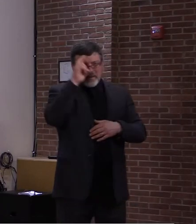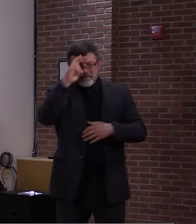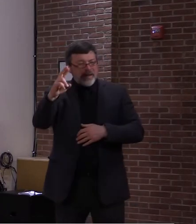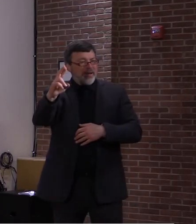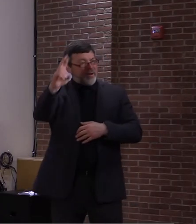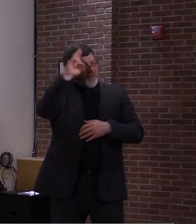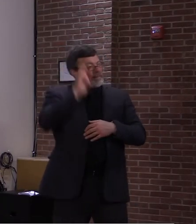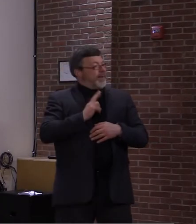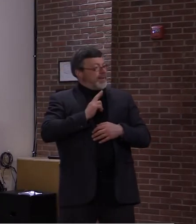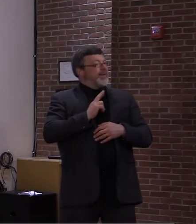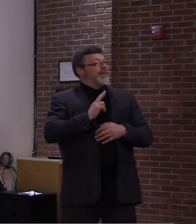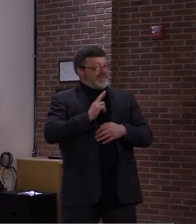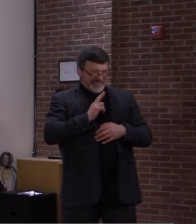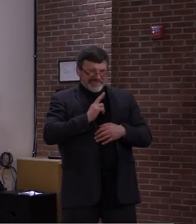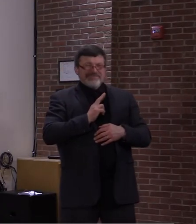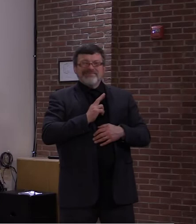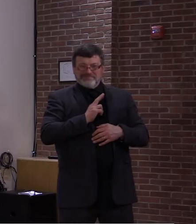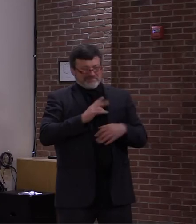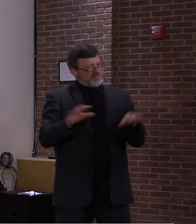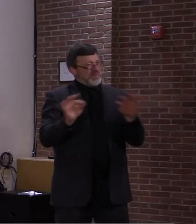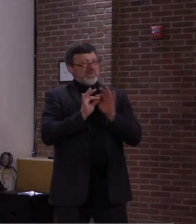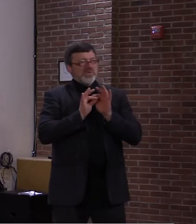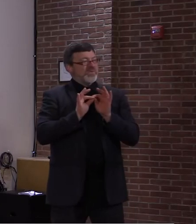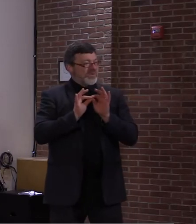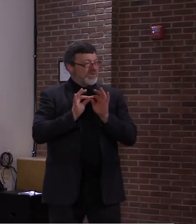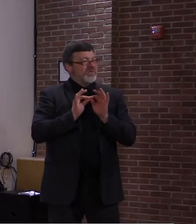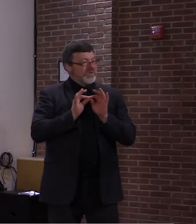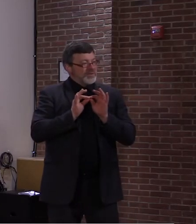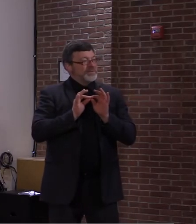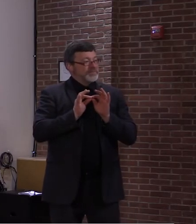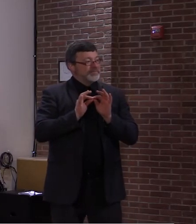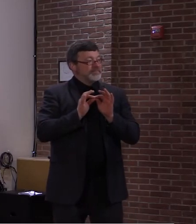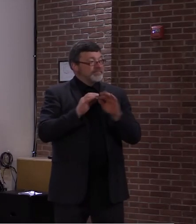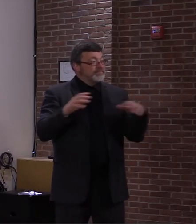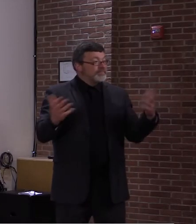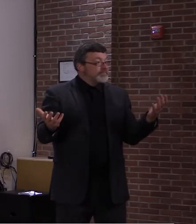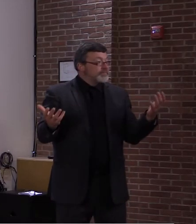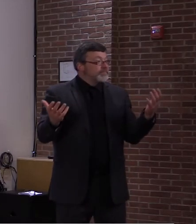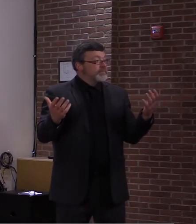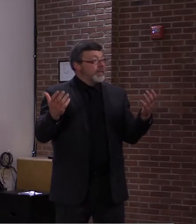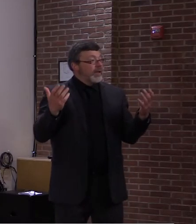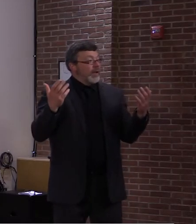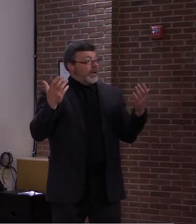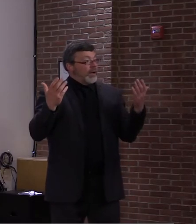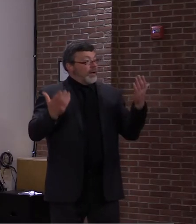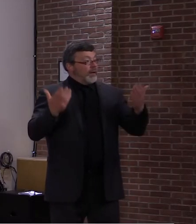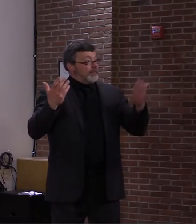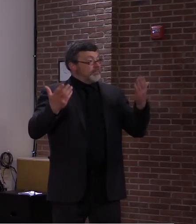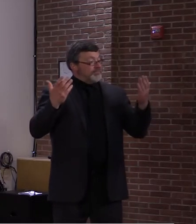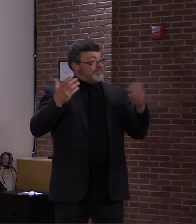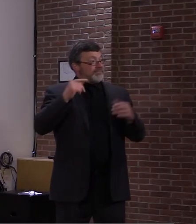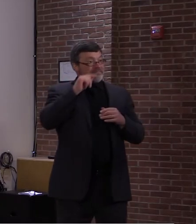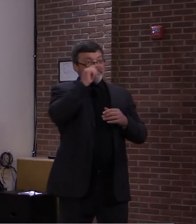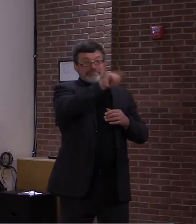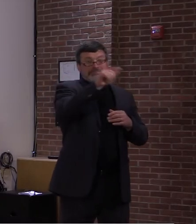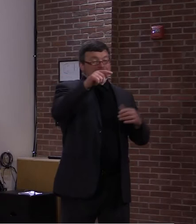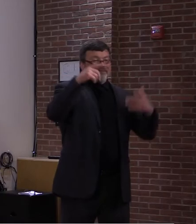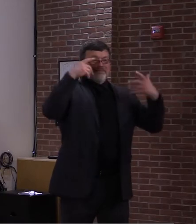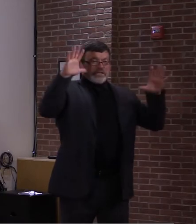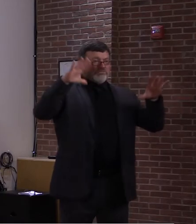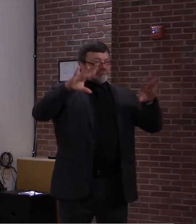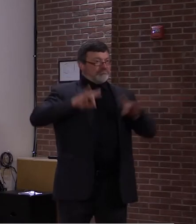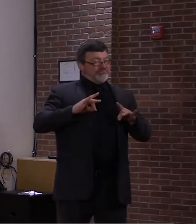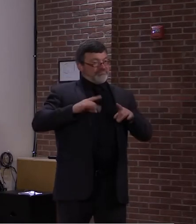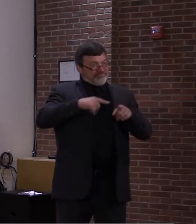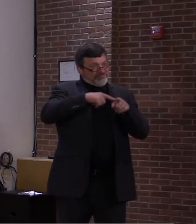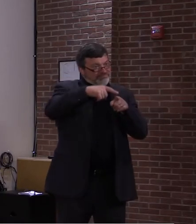there can be a fair number of people who may have had Omicron within the last 2 months. I'm not sure